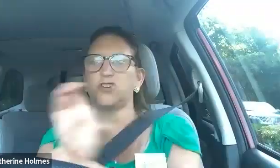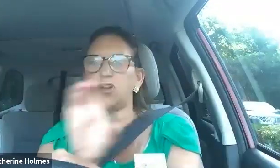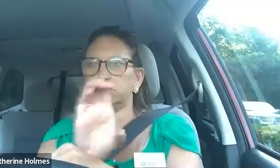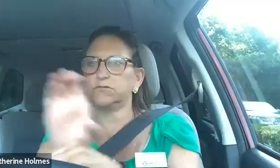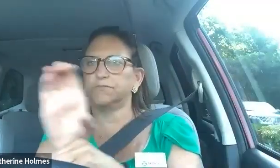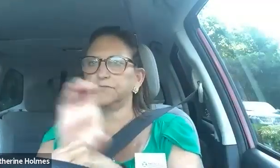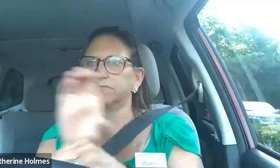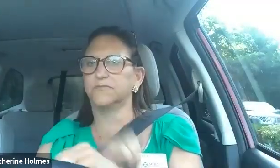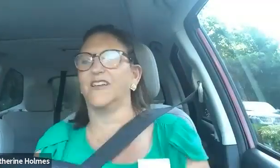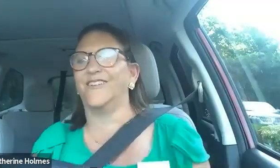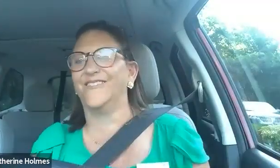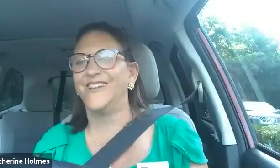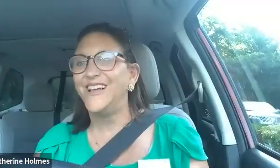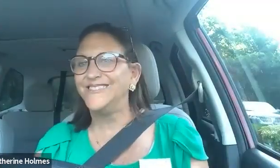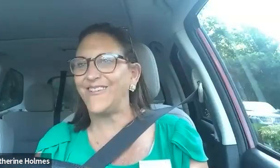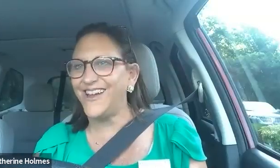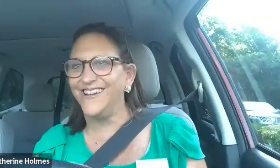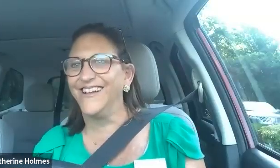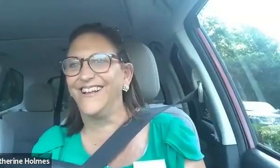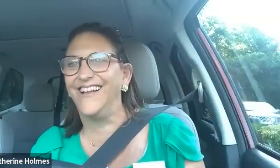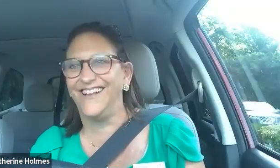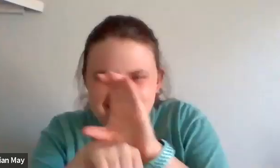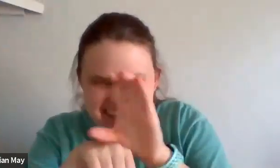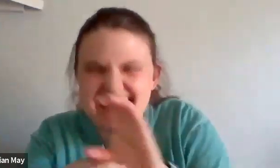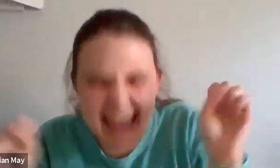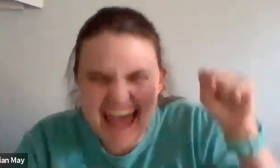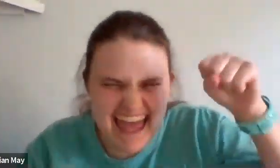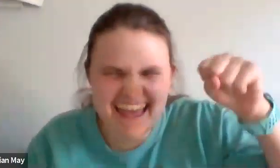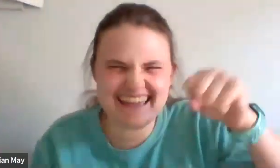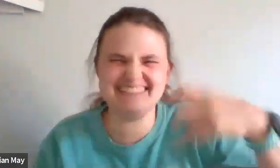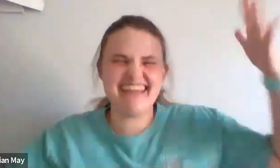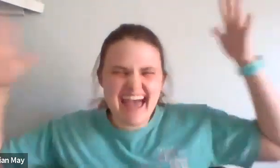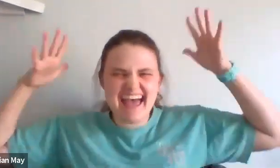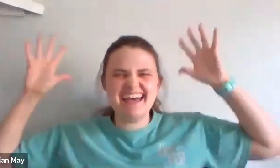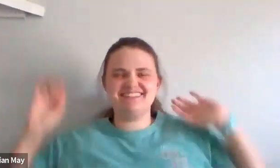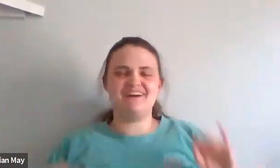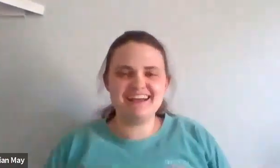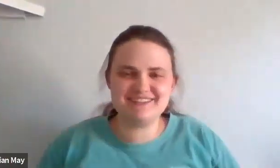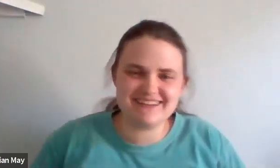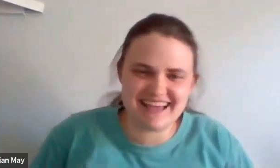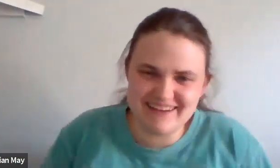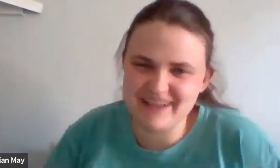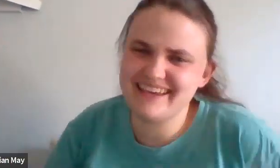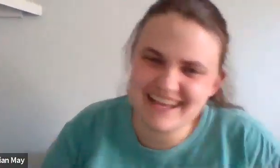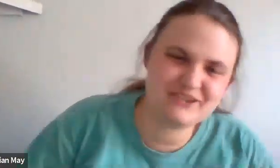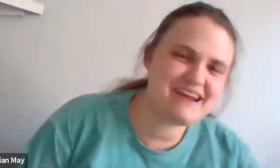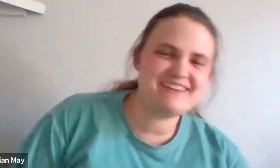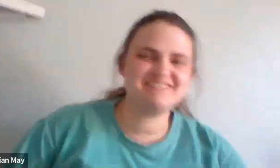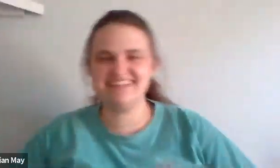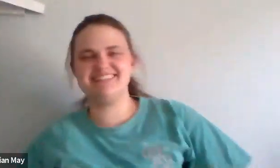chocolate. Yes. Is that right? I want chocolate. Yes. I get so excited. I'm like, yes, create your sentences.